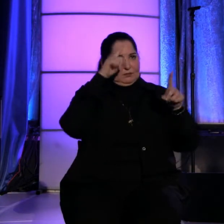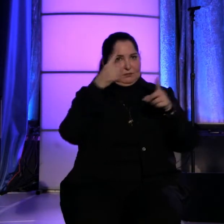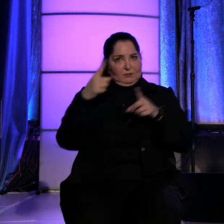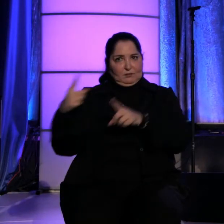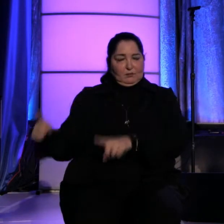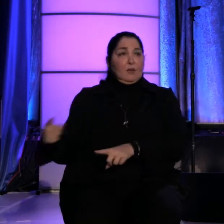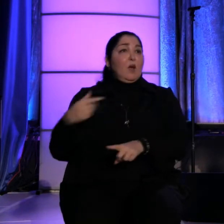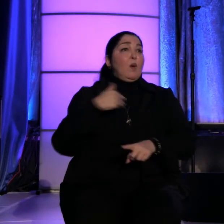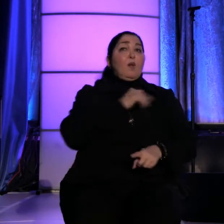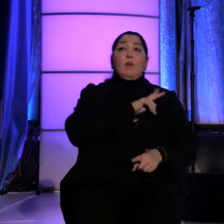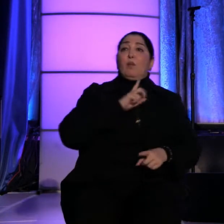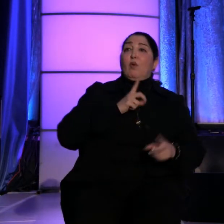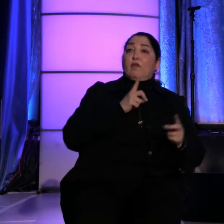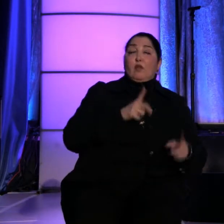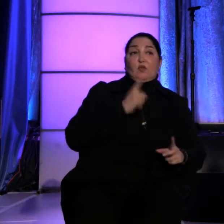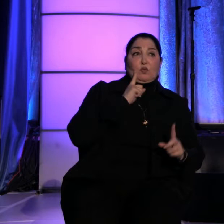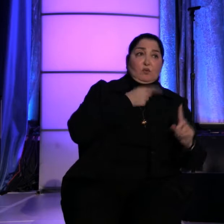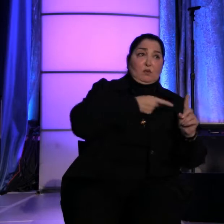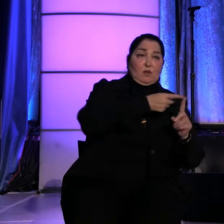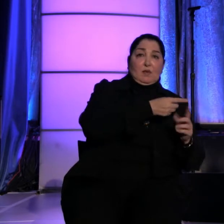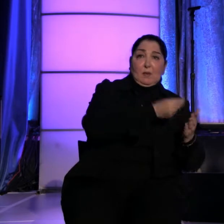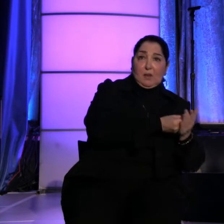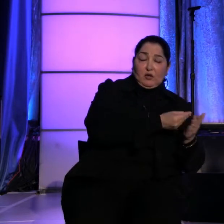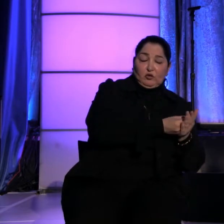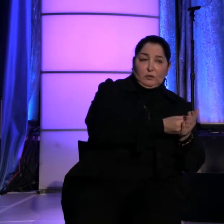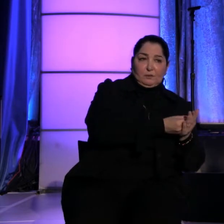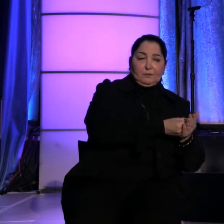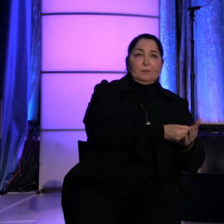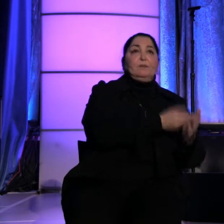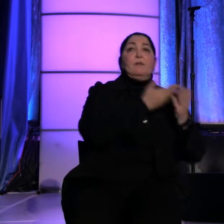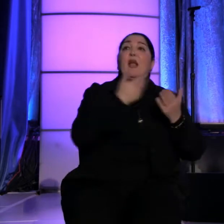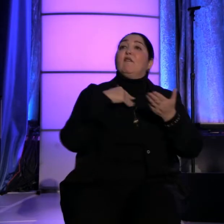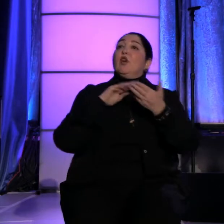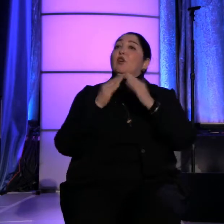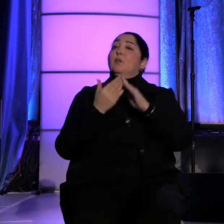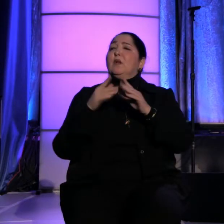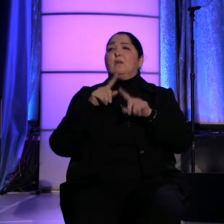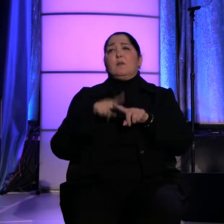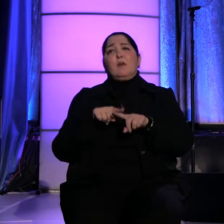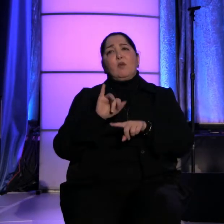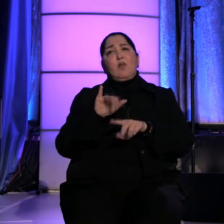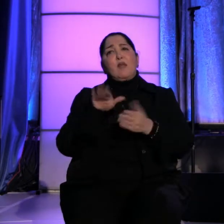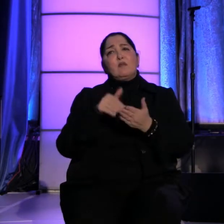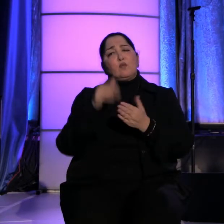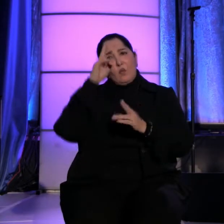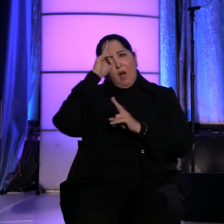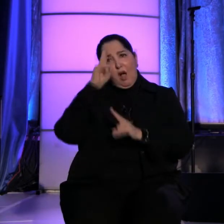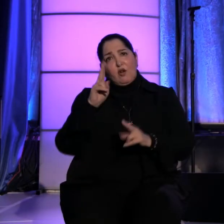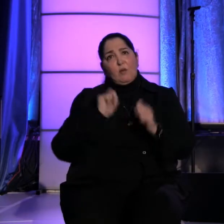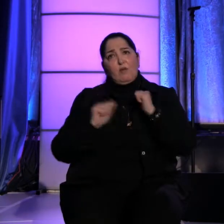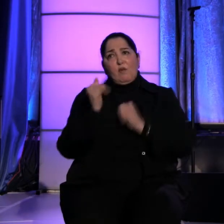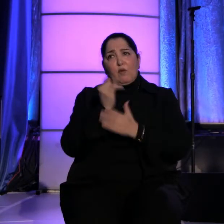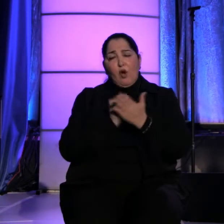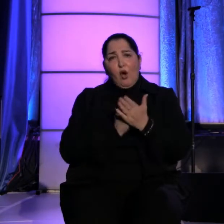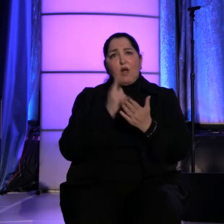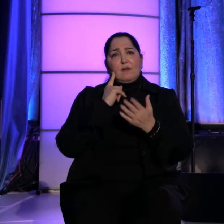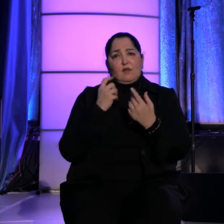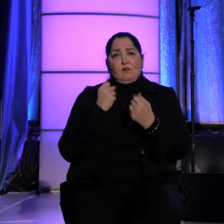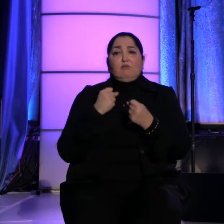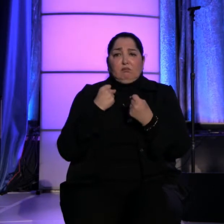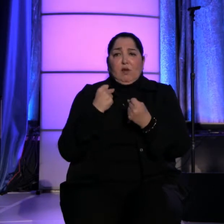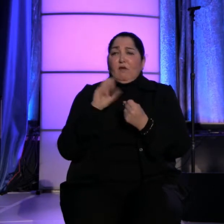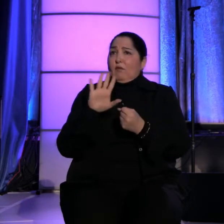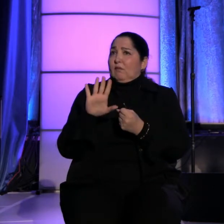addressed the specifics within the budget. And there was a community relying on the center to honor the performing arts and strengthen their